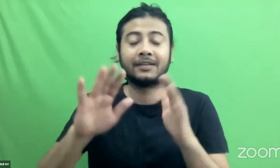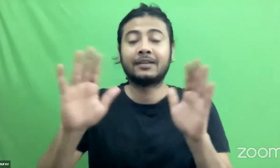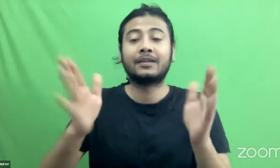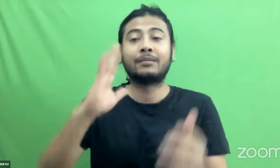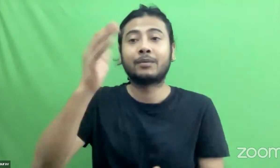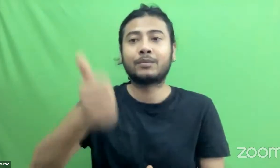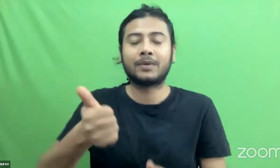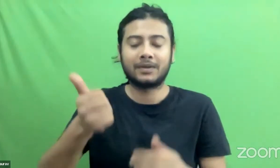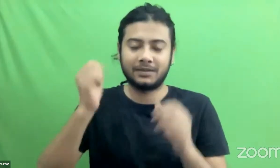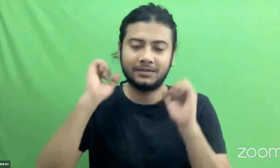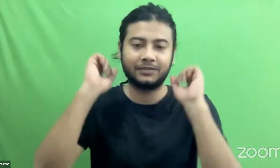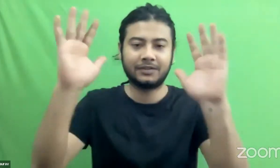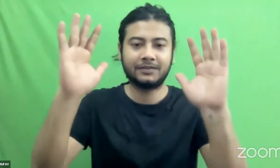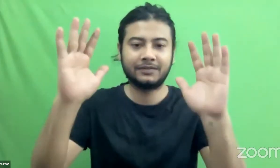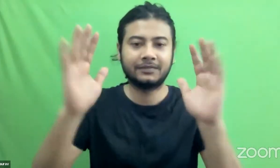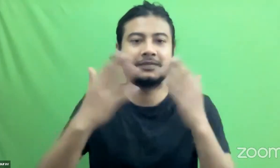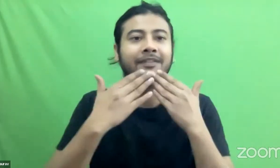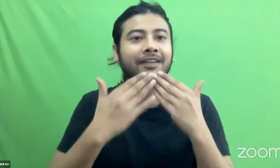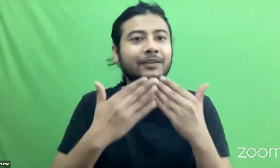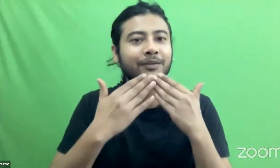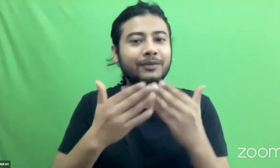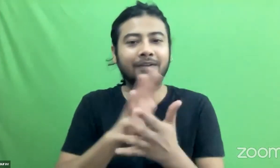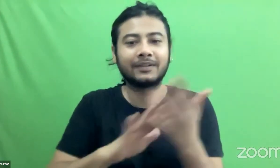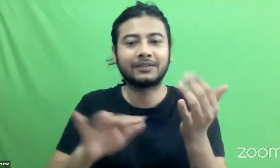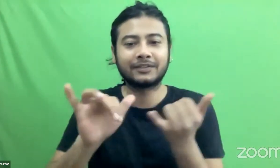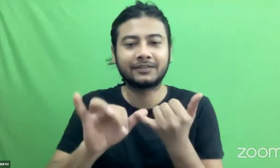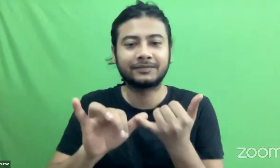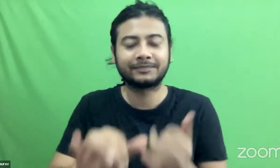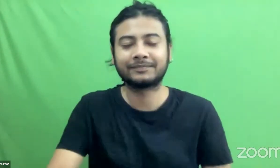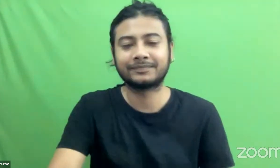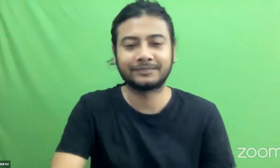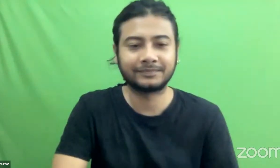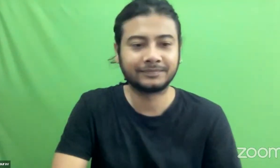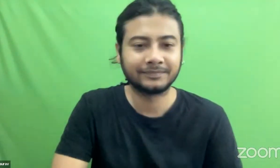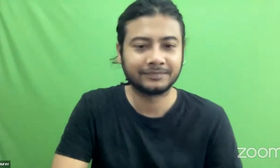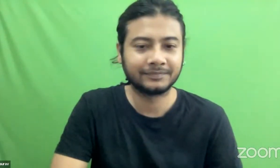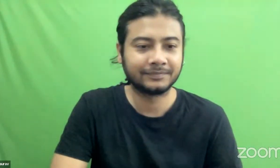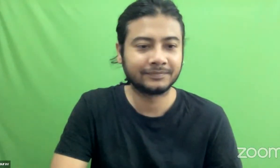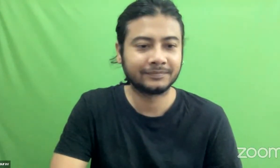jai. Thank you so much. Hare Krishna. Thank you, Saurav.